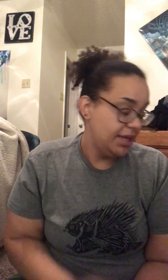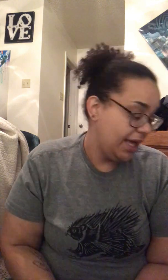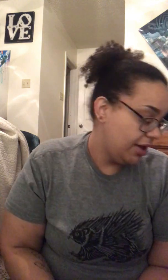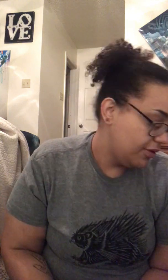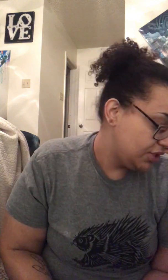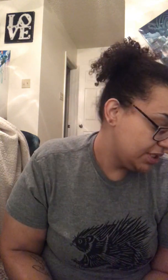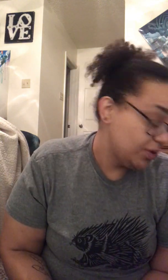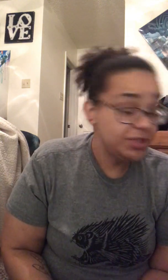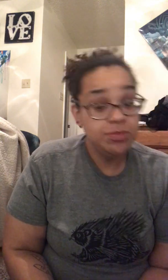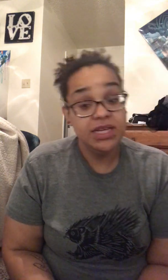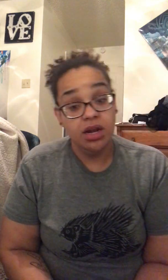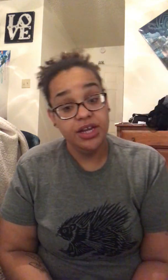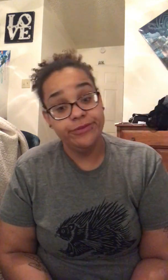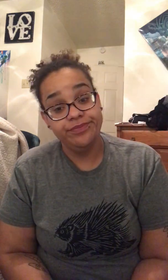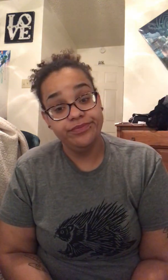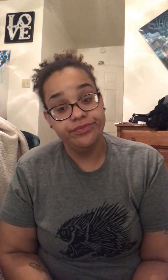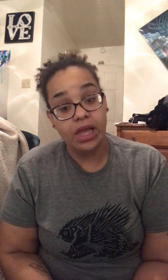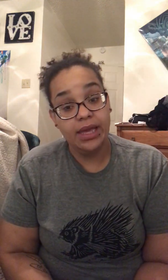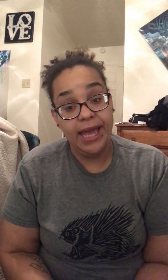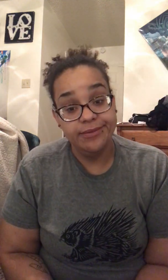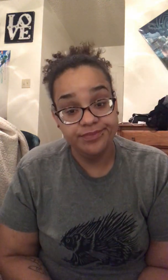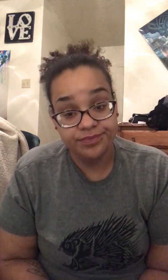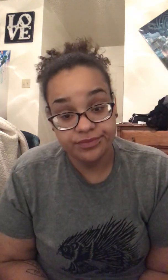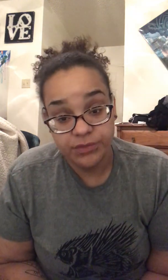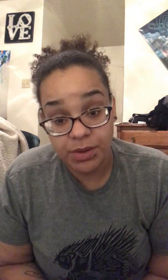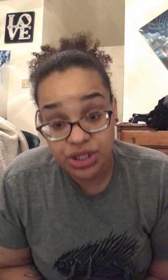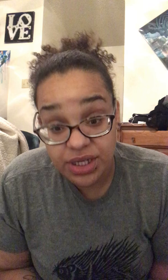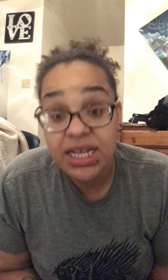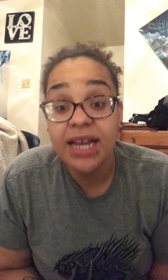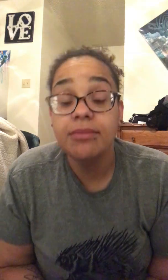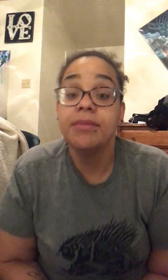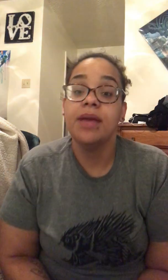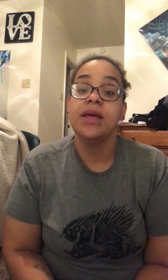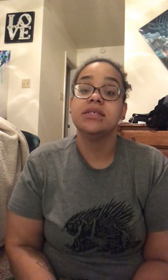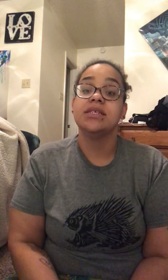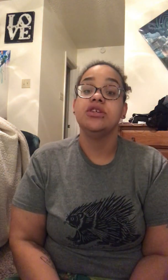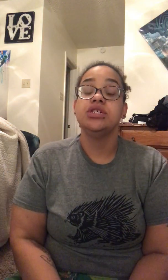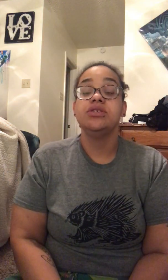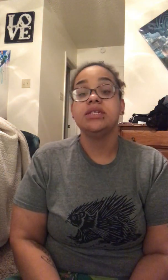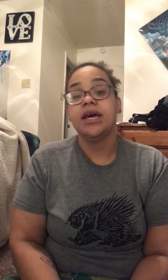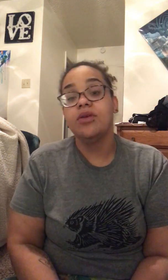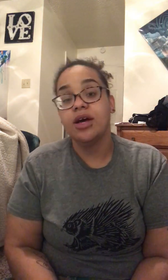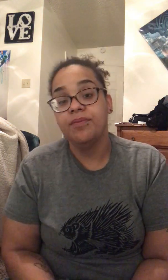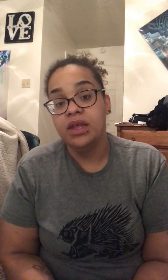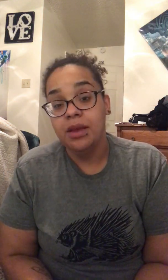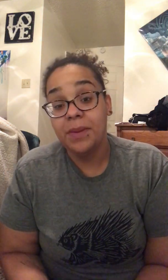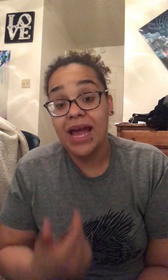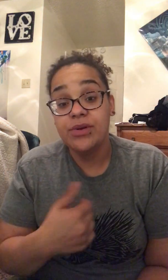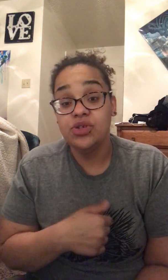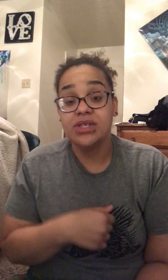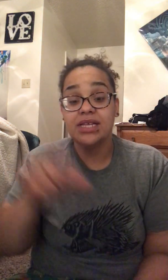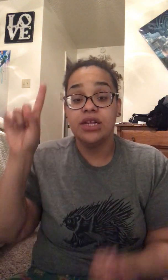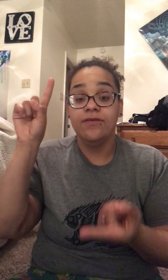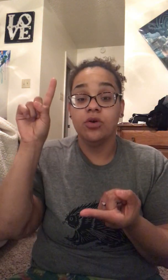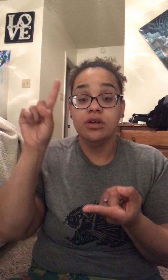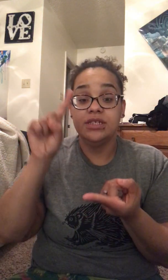Now, she has the word deplete on here. Again, I'm going to show you a sign. Maybe it's the sign she used. I don't know. But I would use a sign for